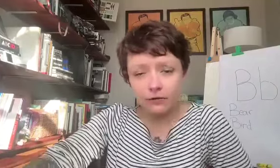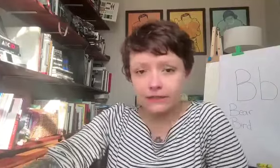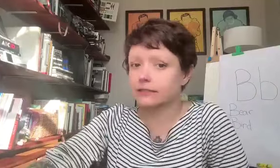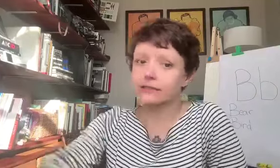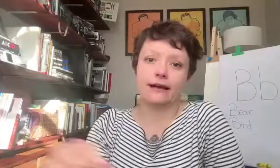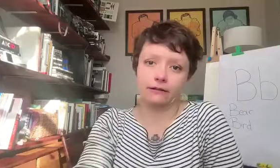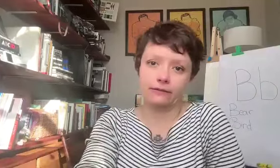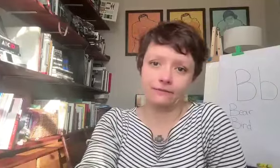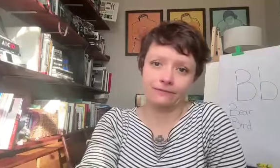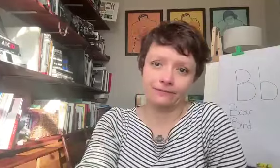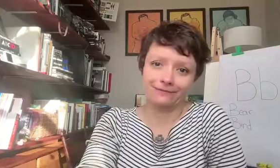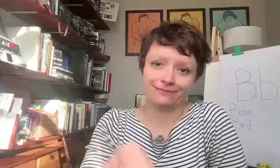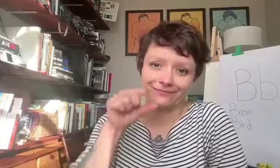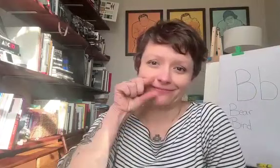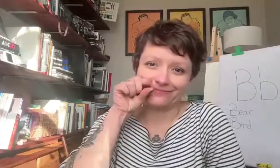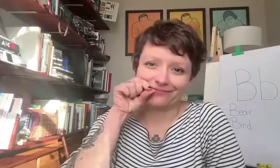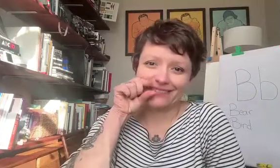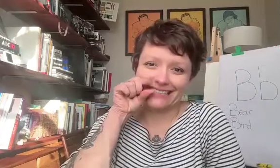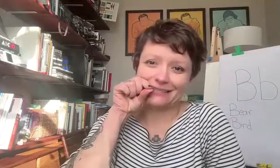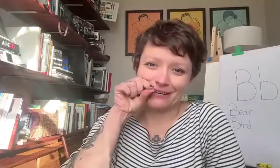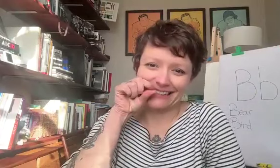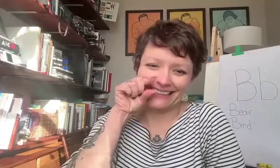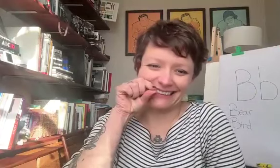fluent in sign? This is Bert. Tweet,